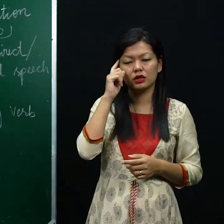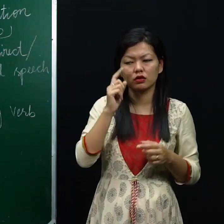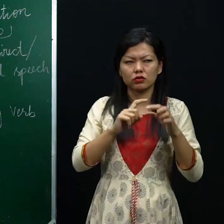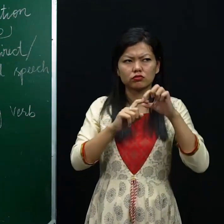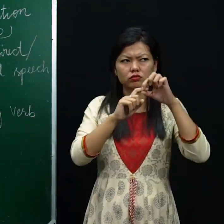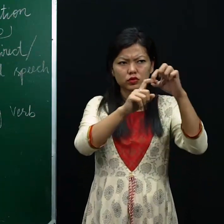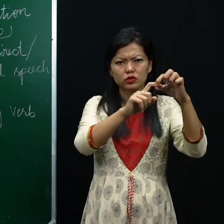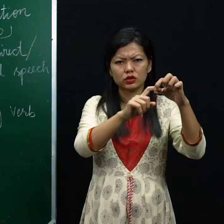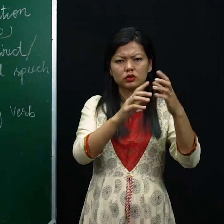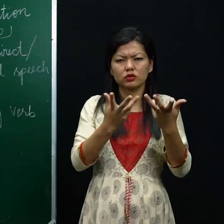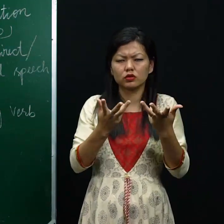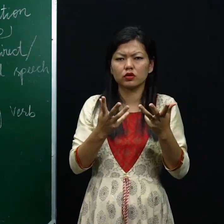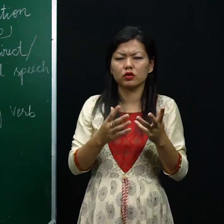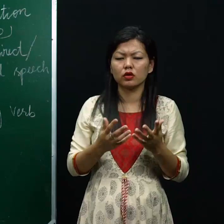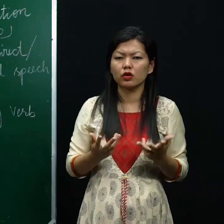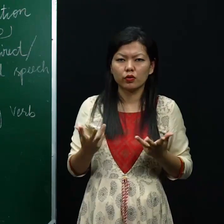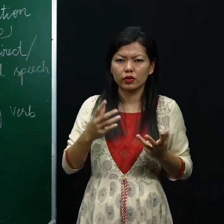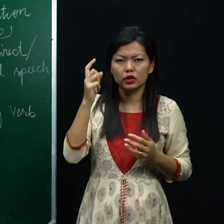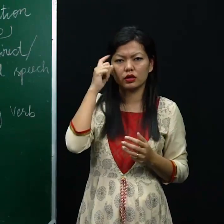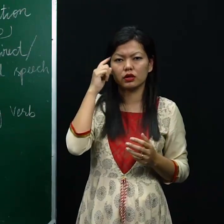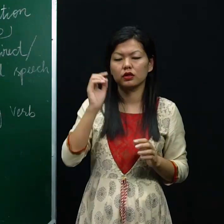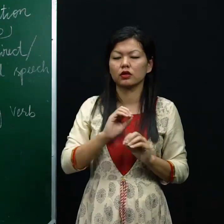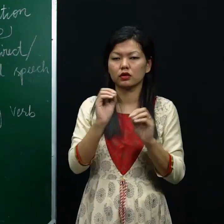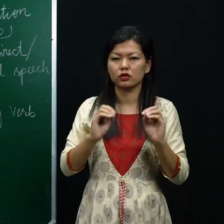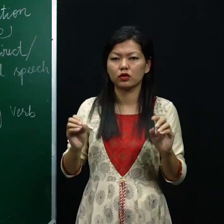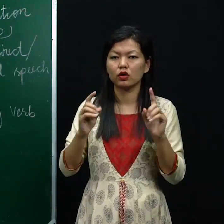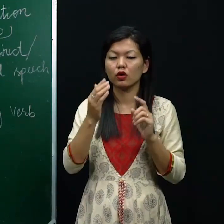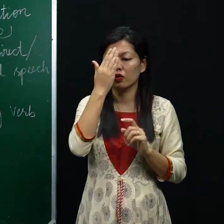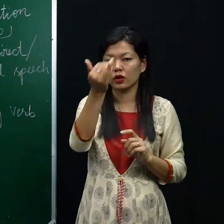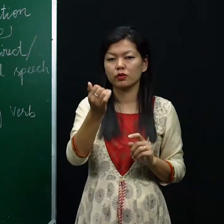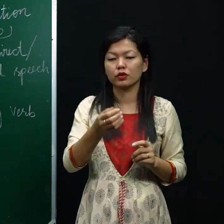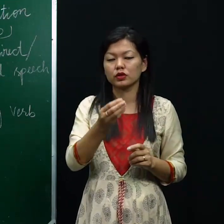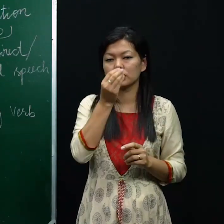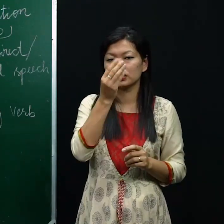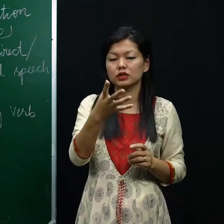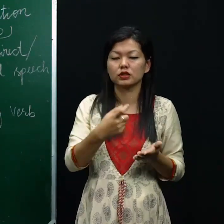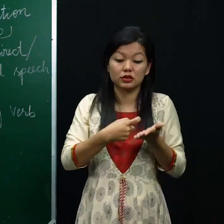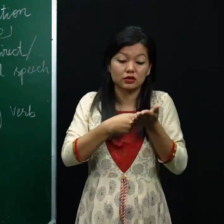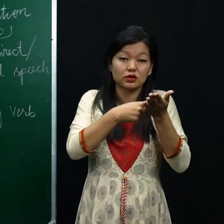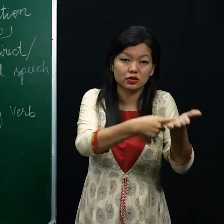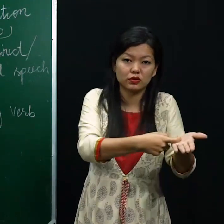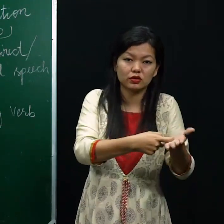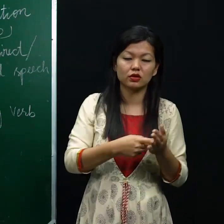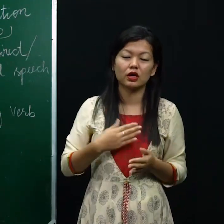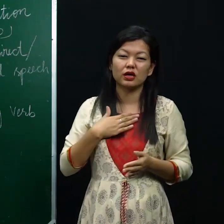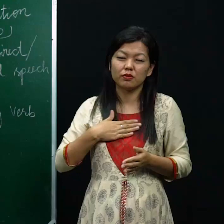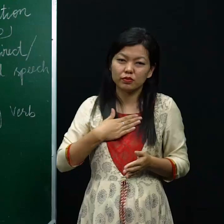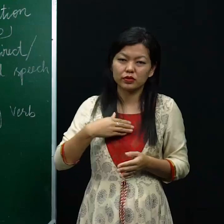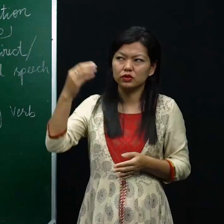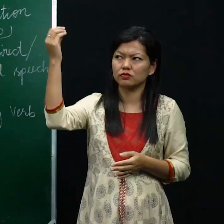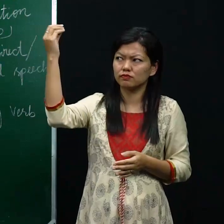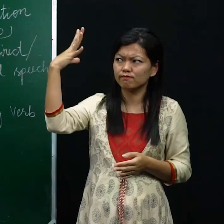word please itself had told us that that was a request. So in this kind of sentences, you have to say requested.